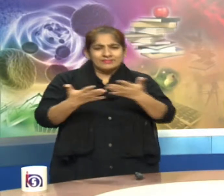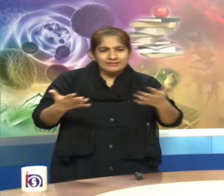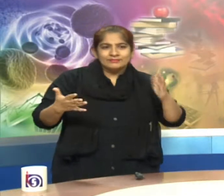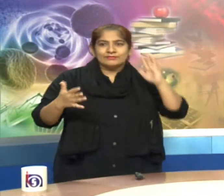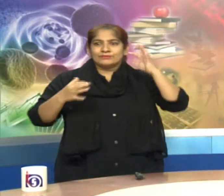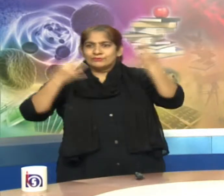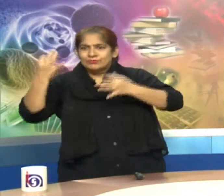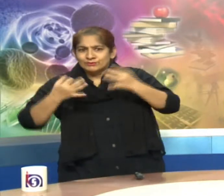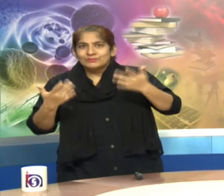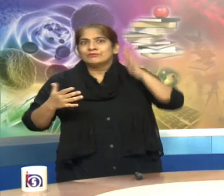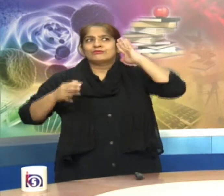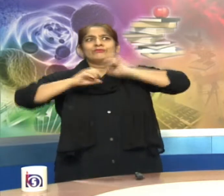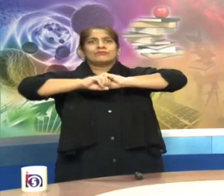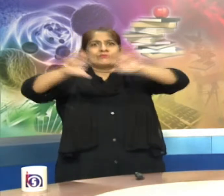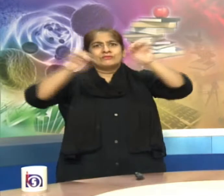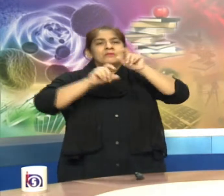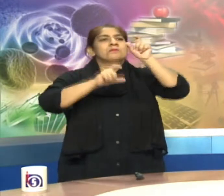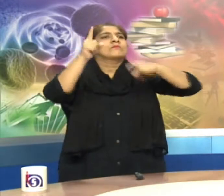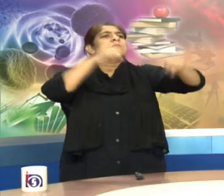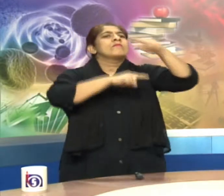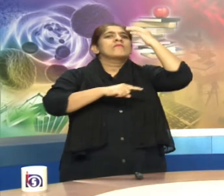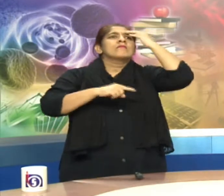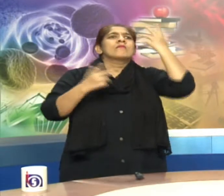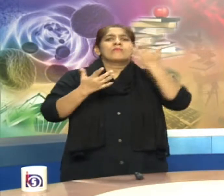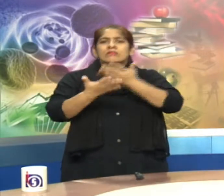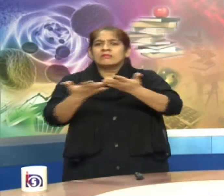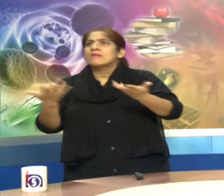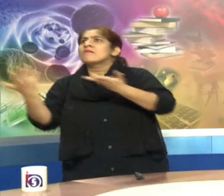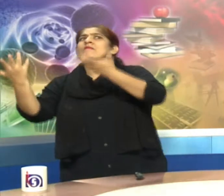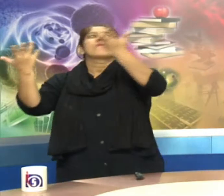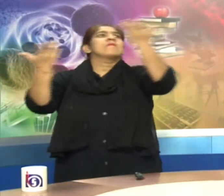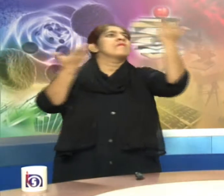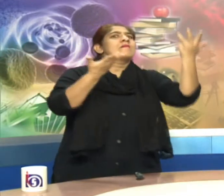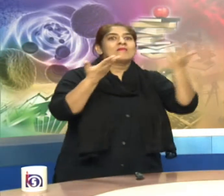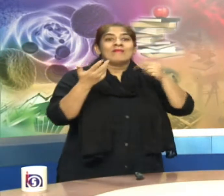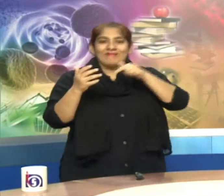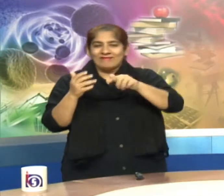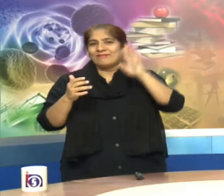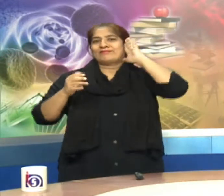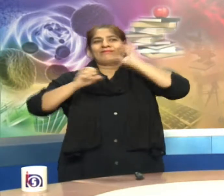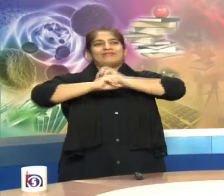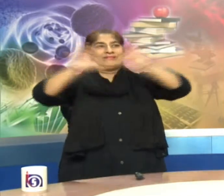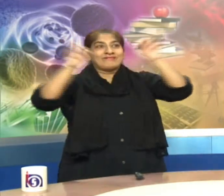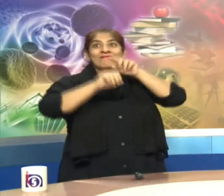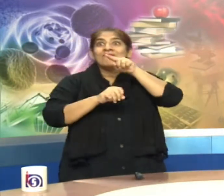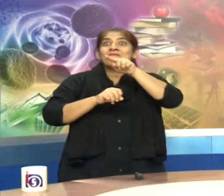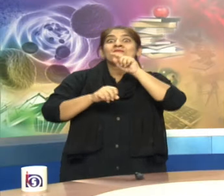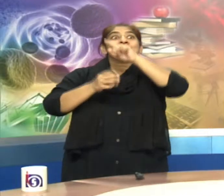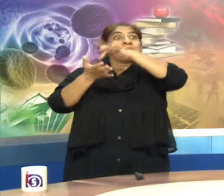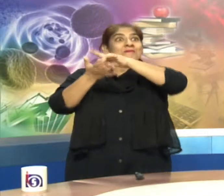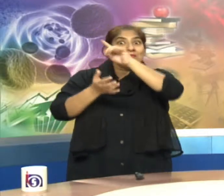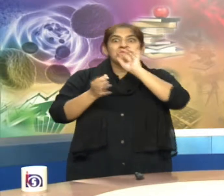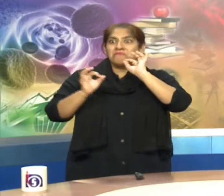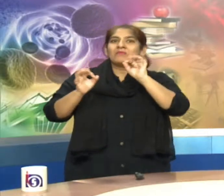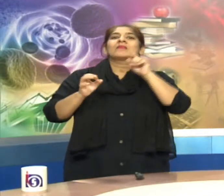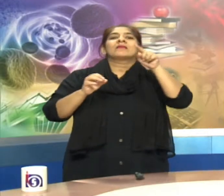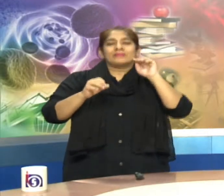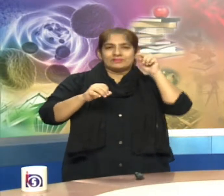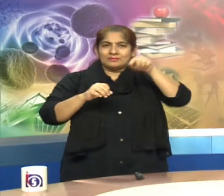Let me explain you this meaning. You have seen various advertisement and on TV, news